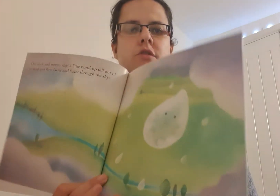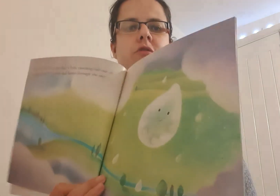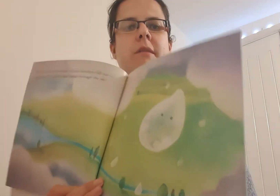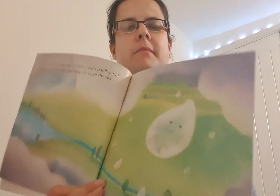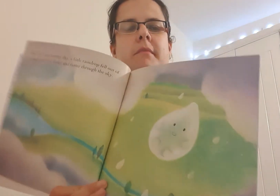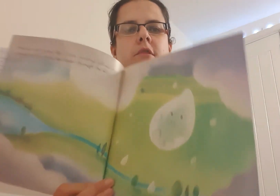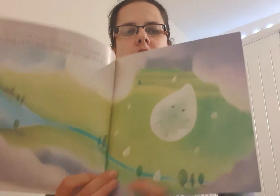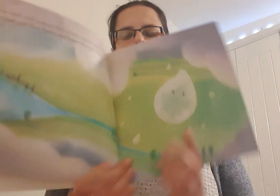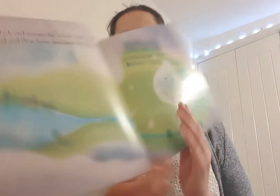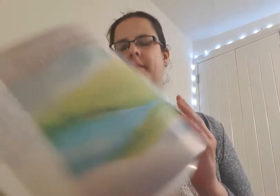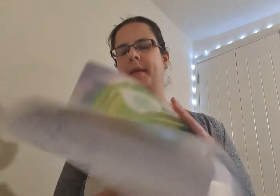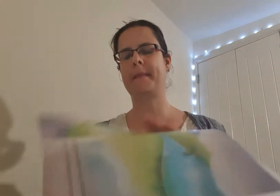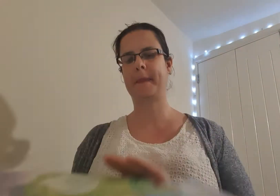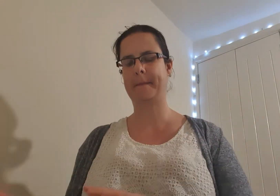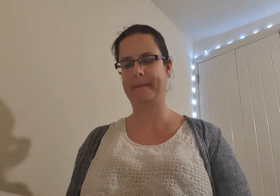drip, drop.